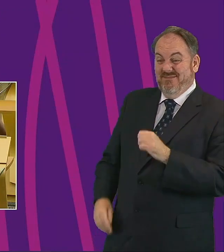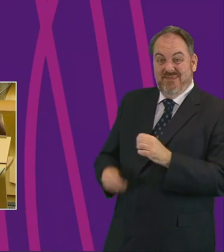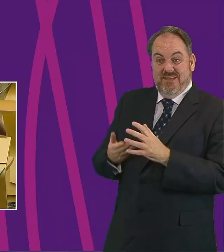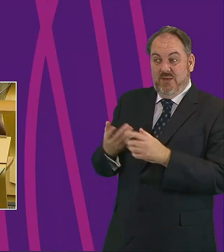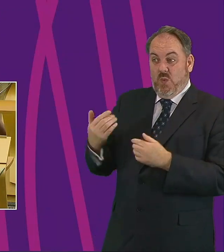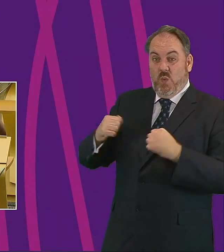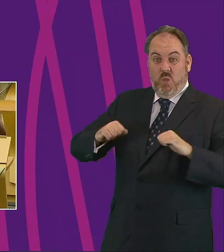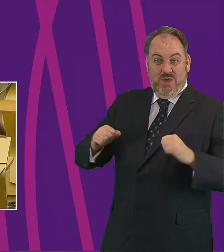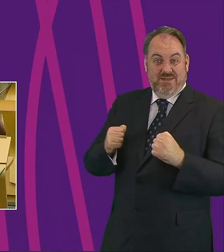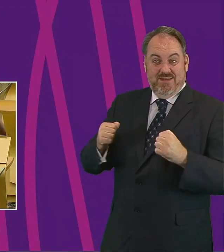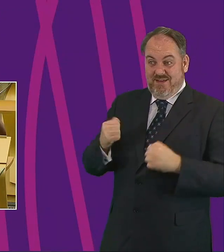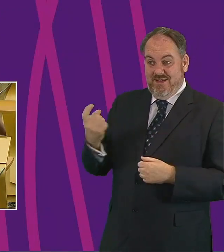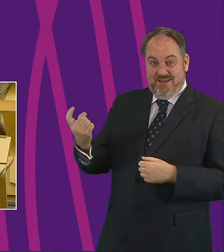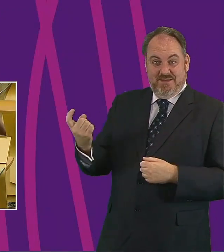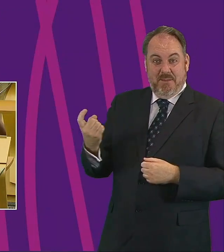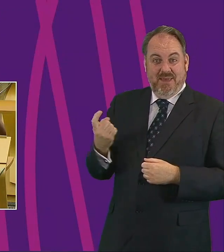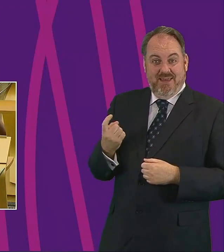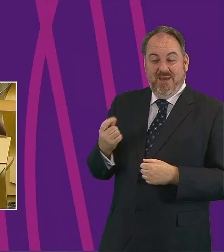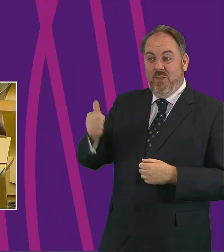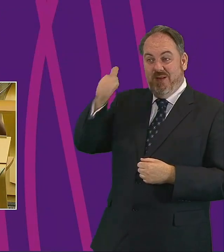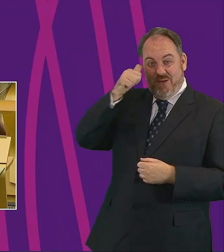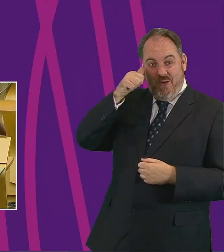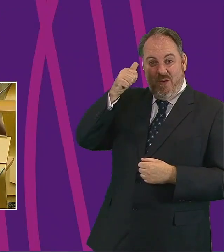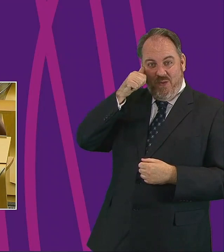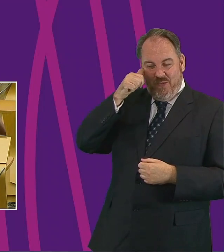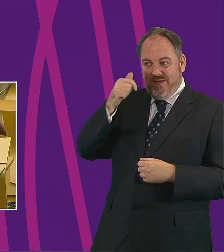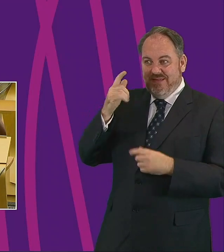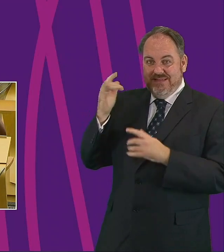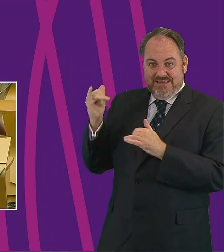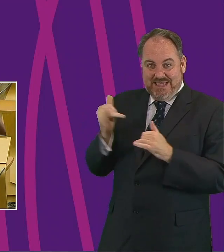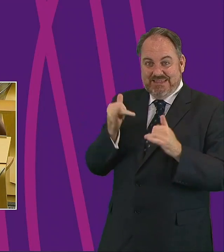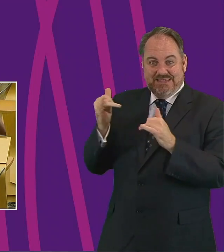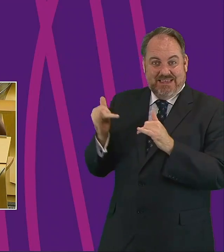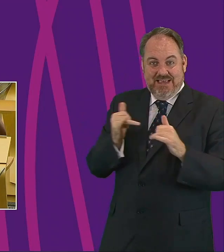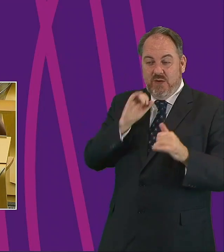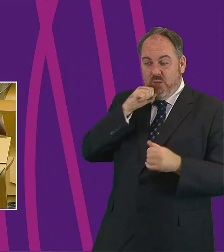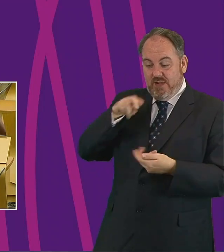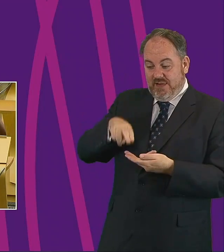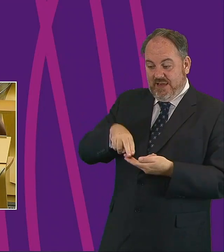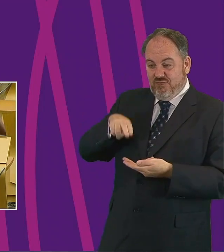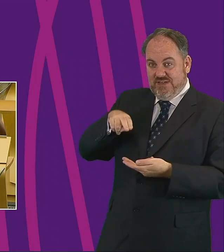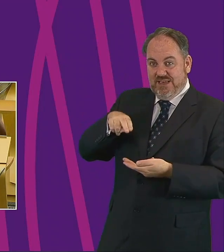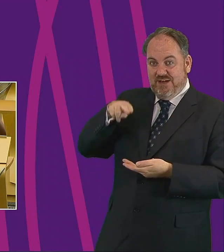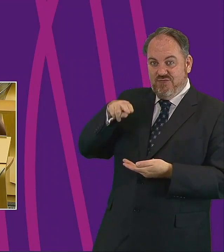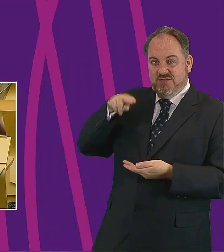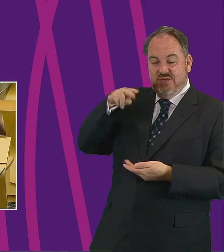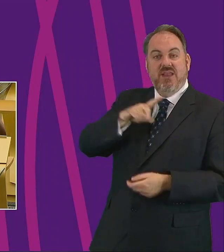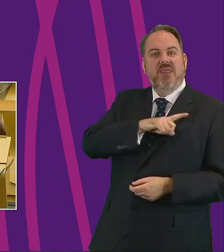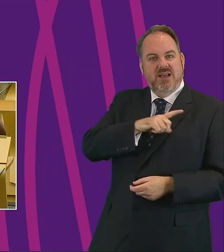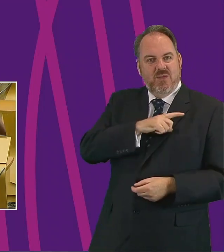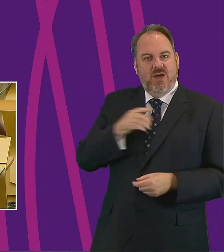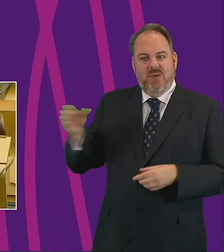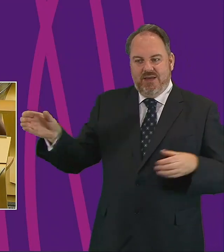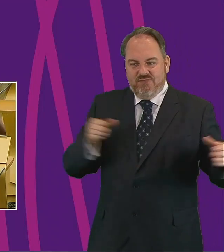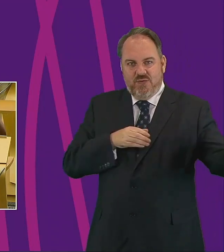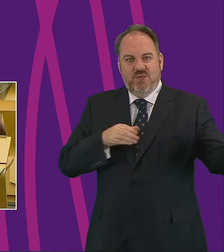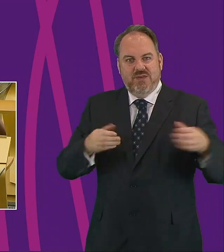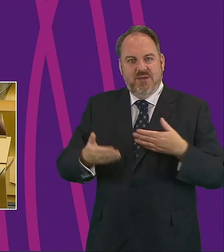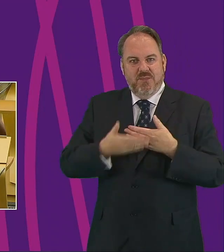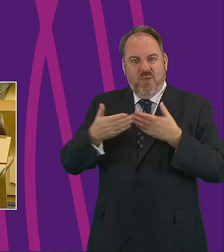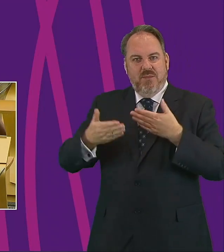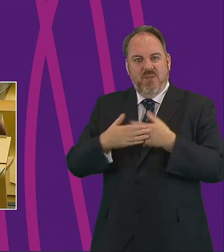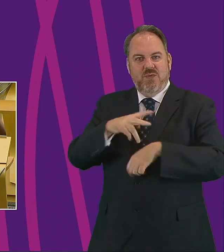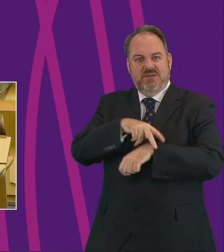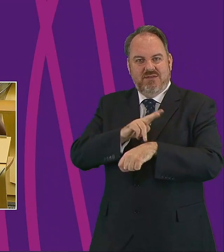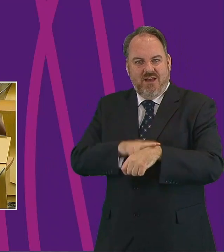circulating viruses, the demand for testing will inevitably increase, which is why we are further increasing the capacity. We've had a significant demand for